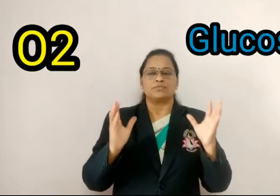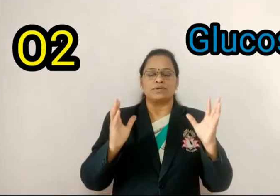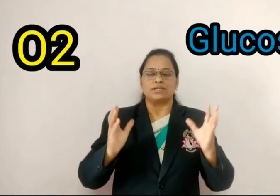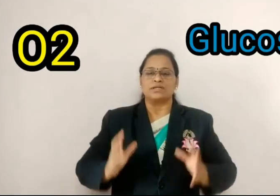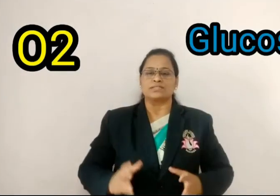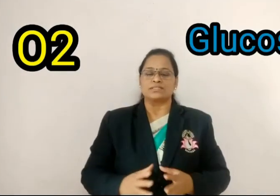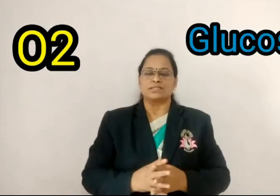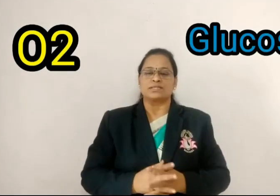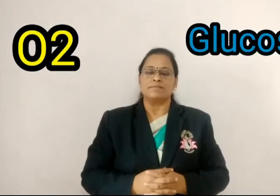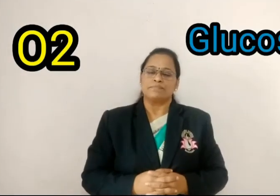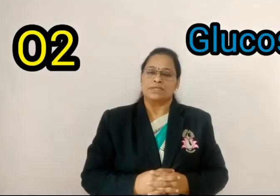very necessary